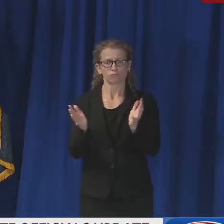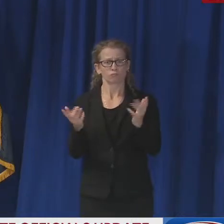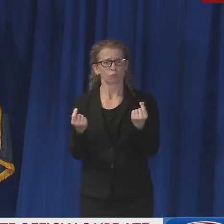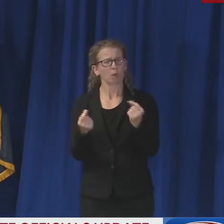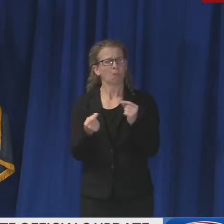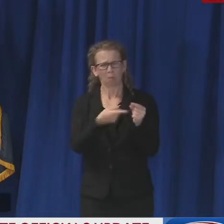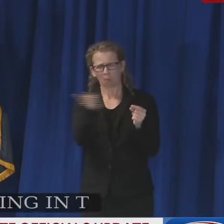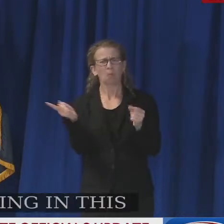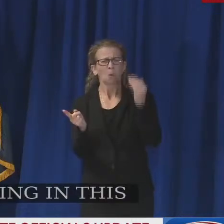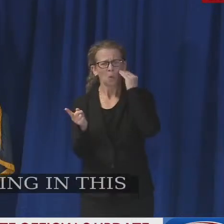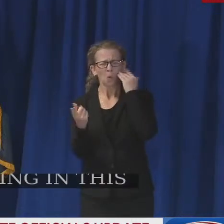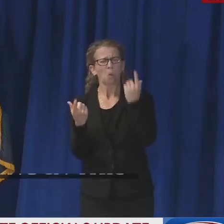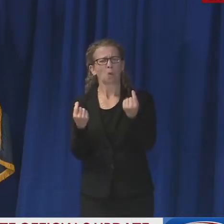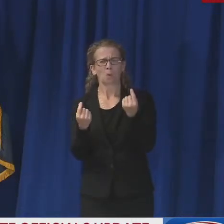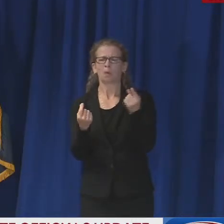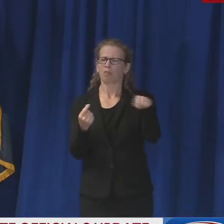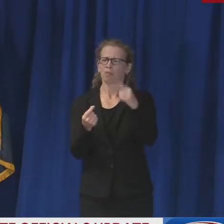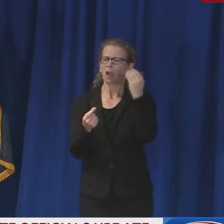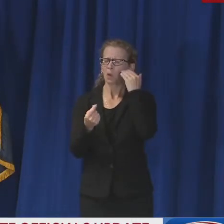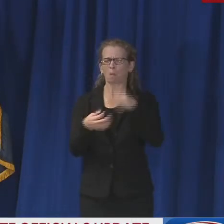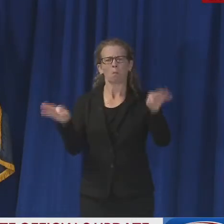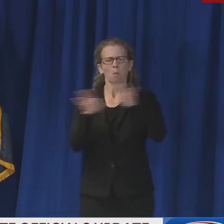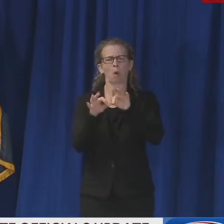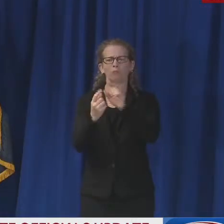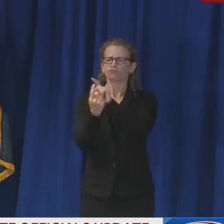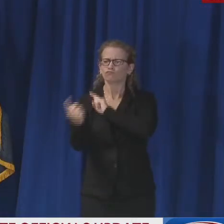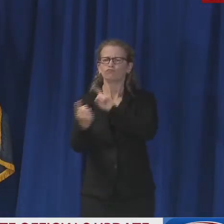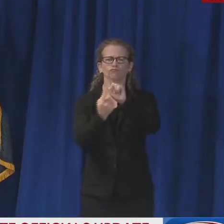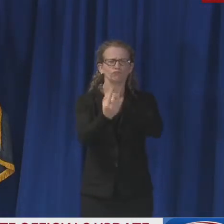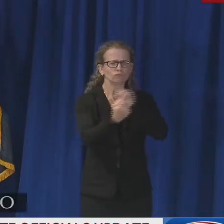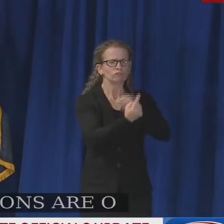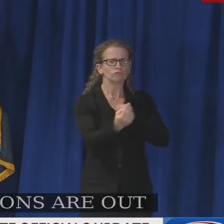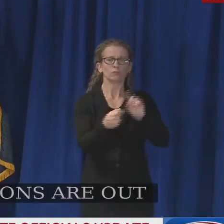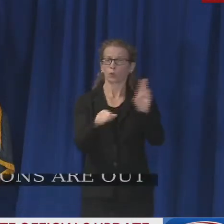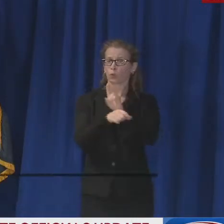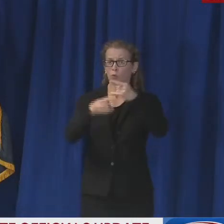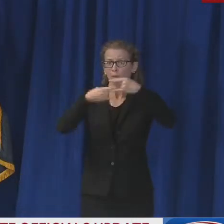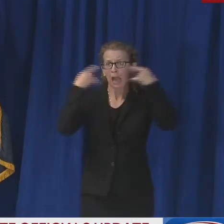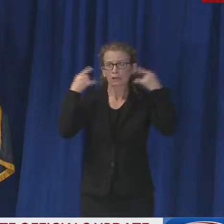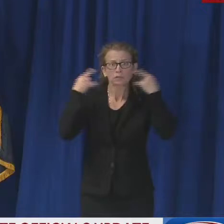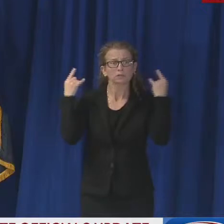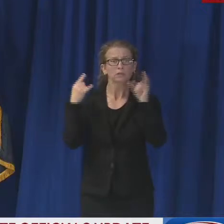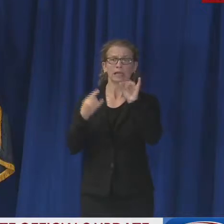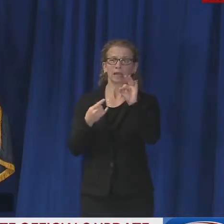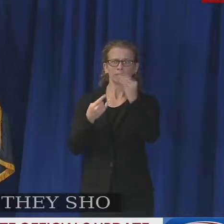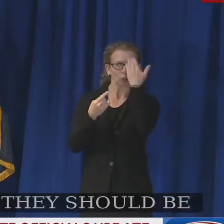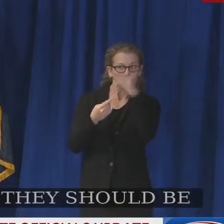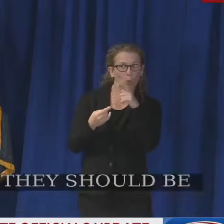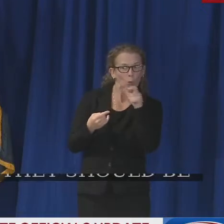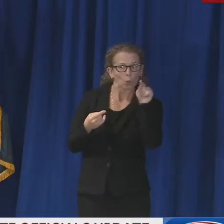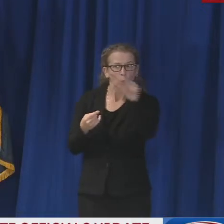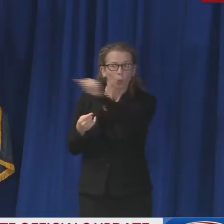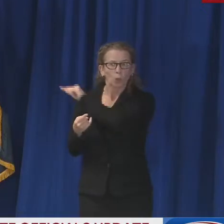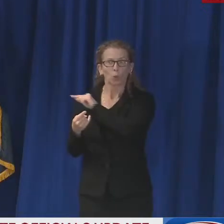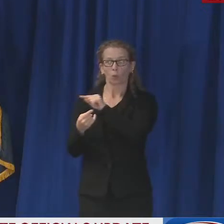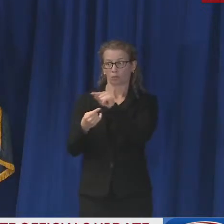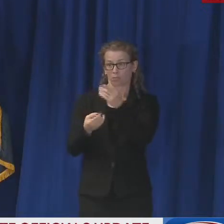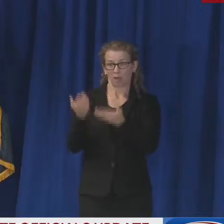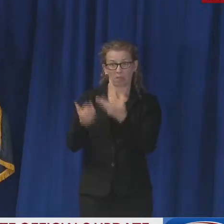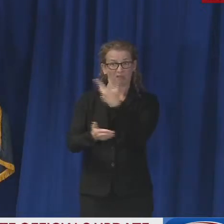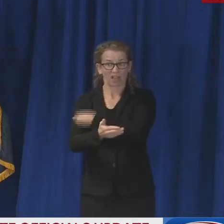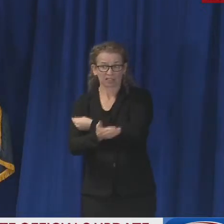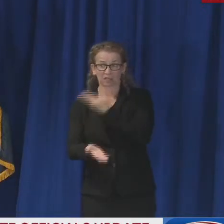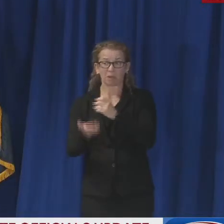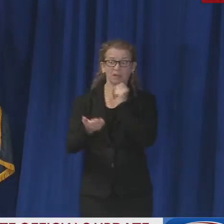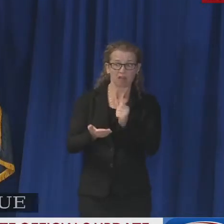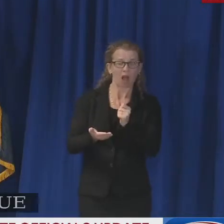doing. You know, they know the value of social distancing or wearing a mask in settings or in settings where they don't know who may be vaccinated and who's not.